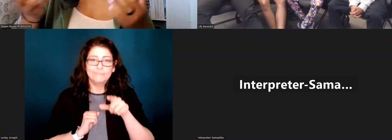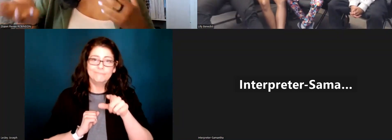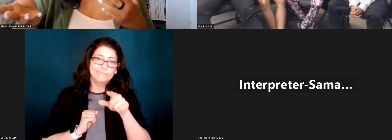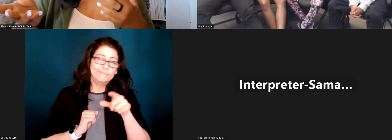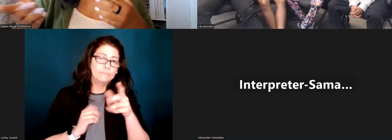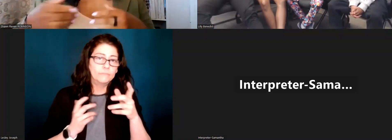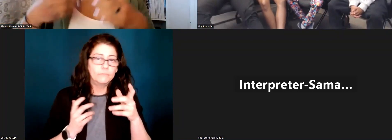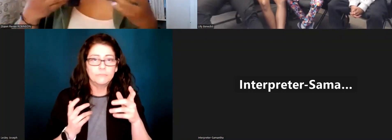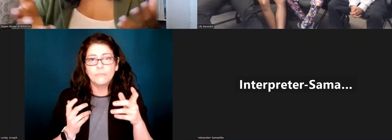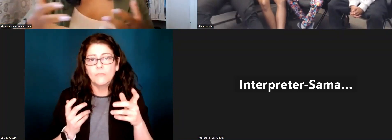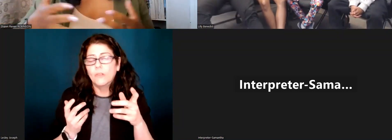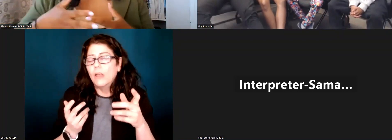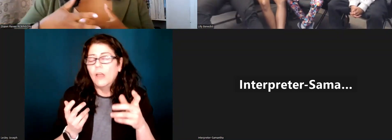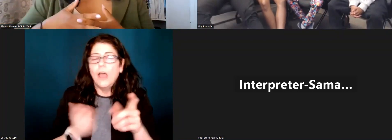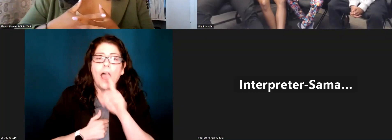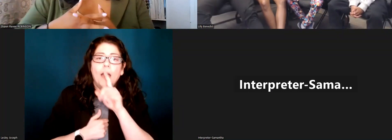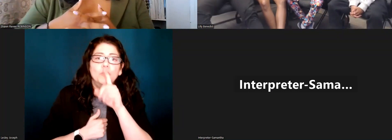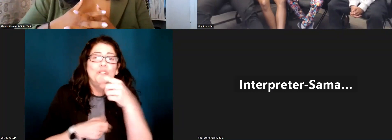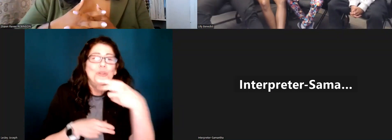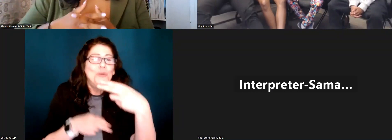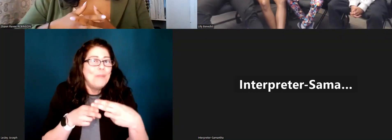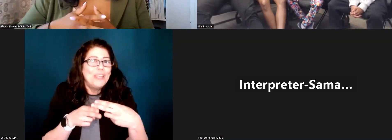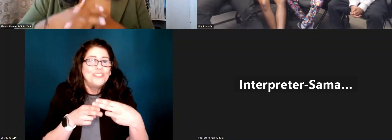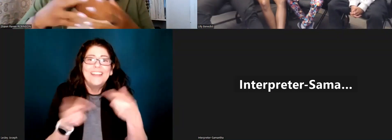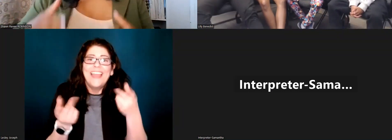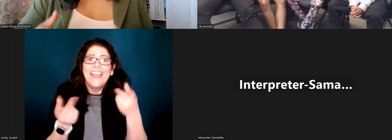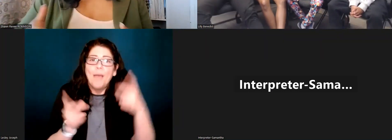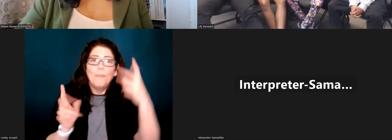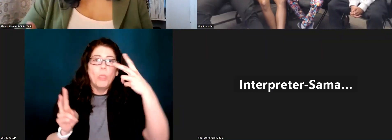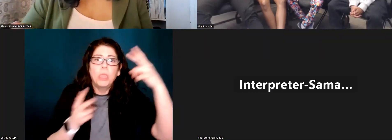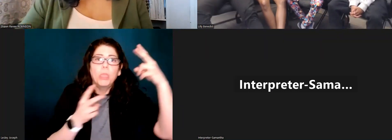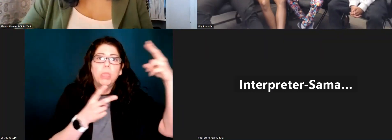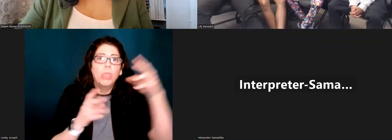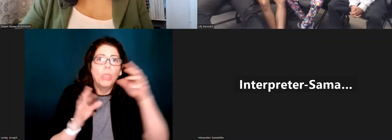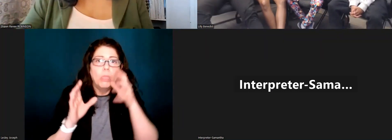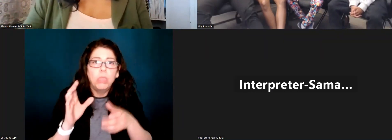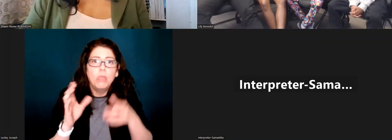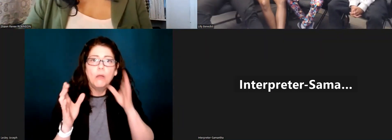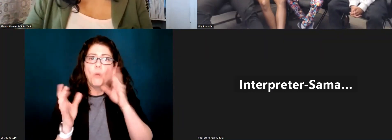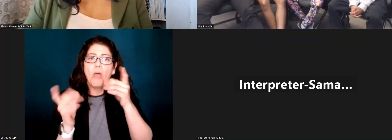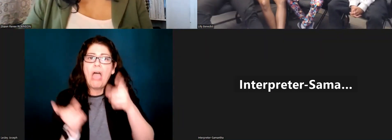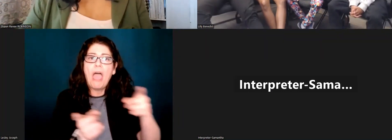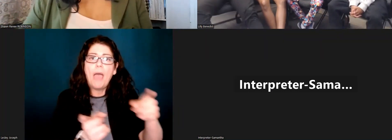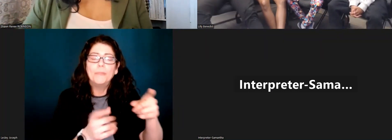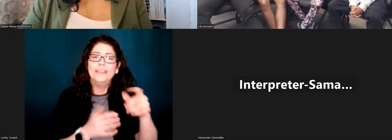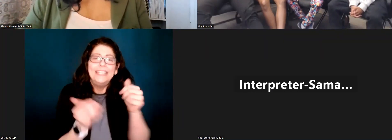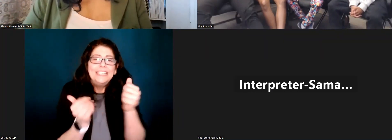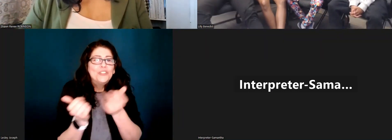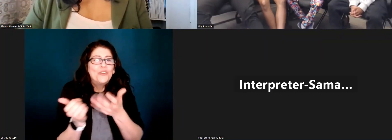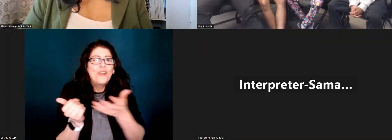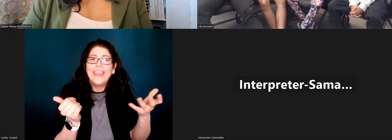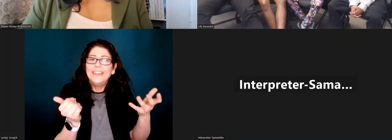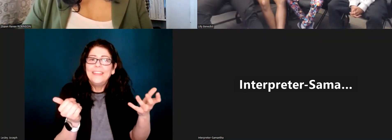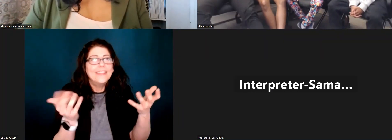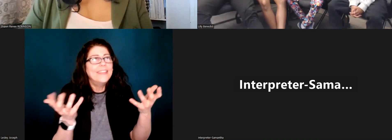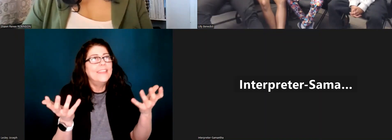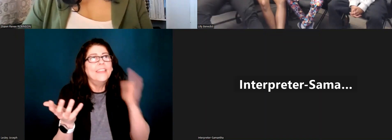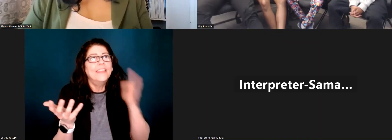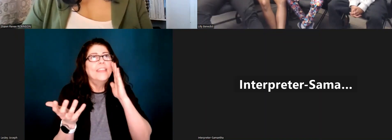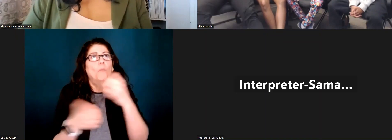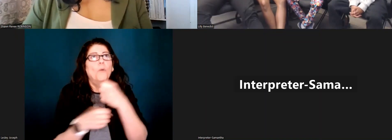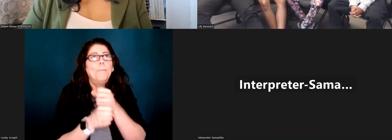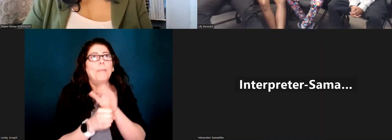there are problems. You talked about miscommunications. Is there something that would make it more perfect?